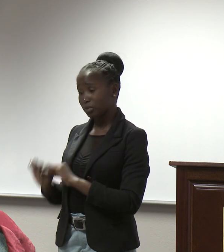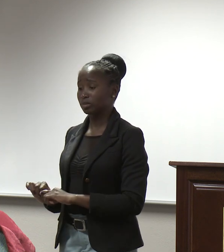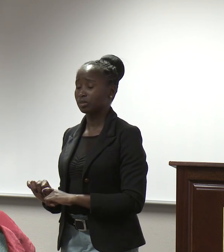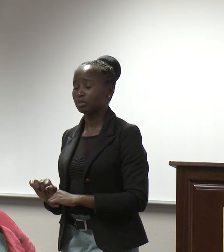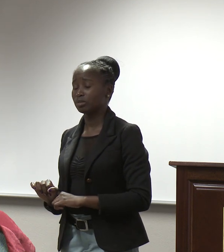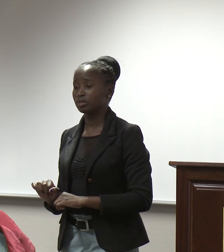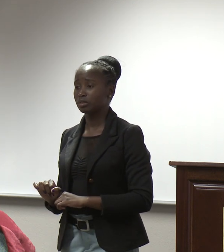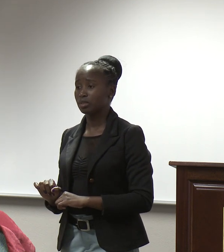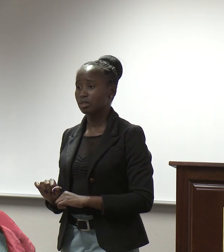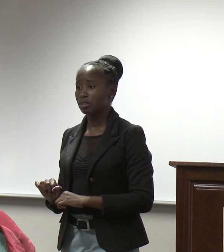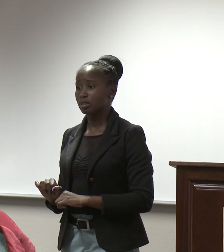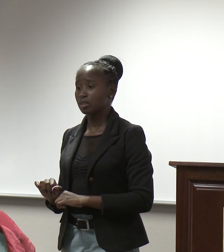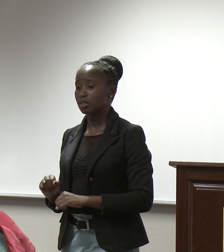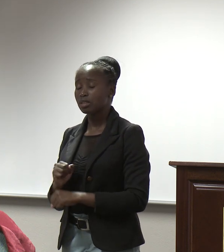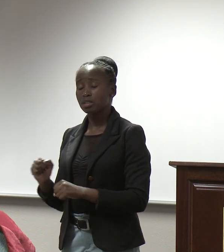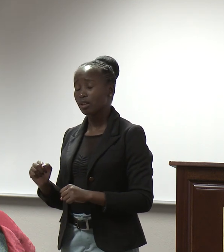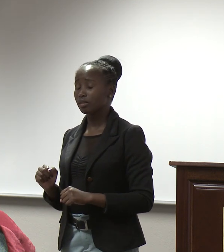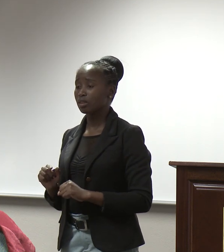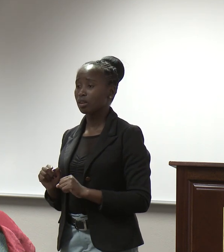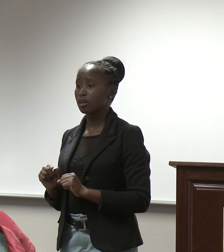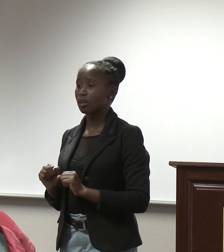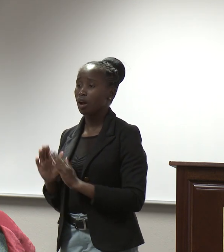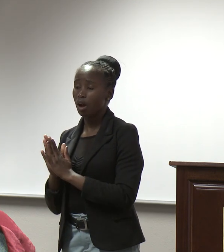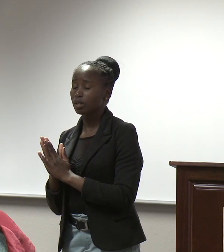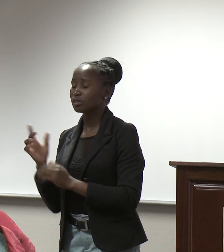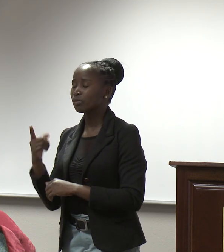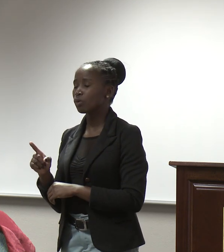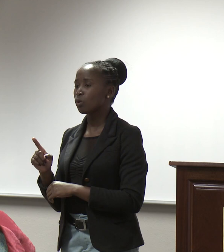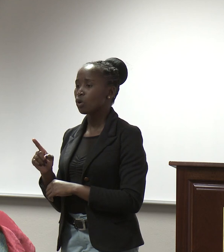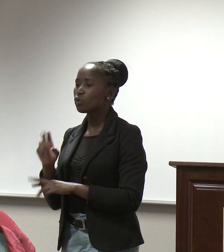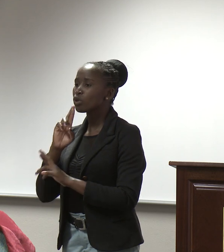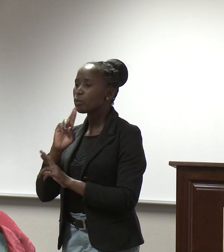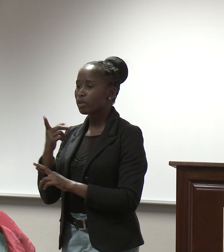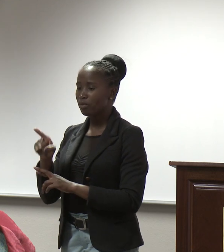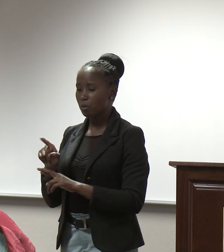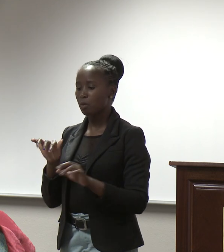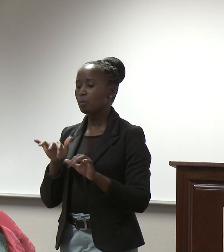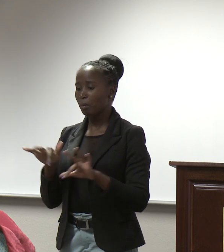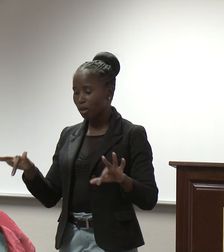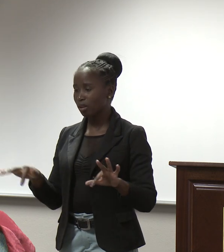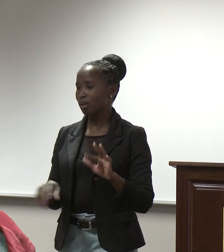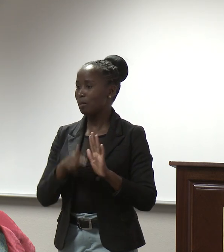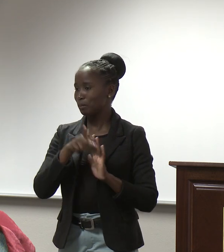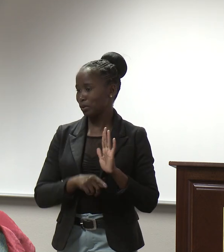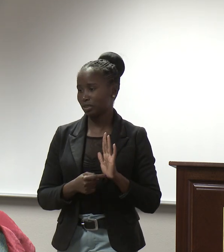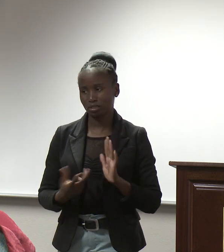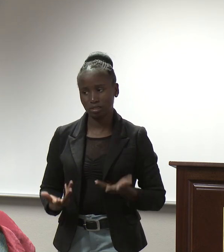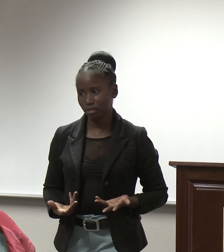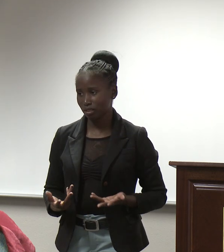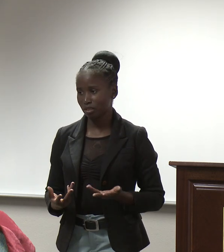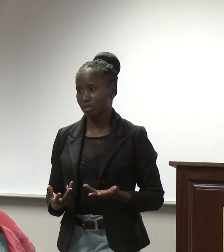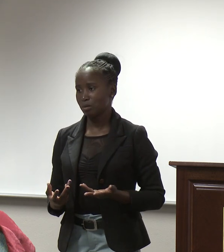so reports about, you know, rigorous knowledge for public policy. Not ask the universities,